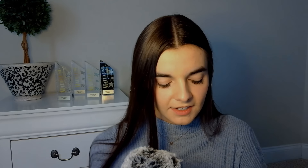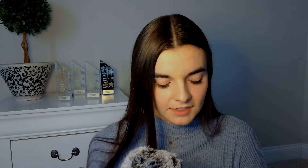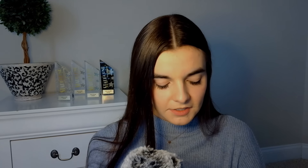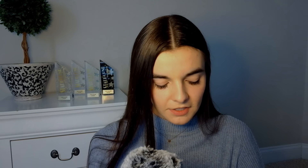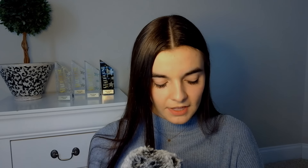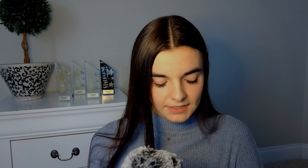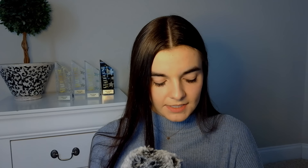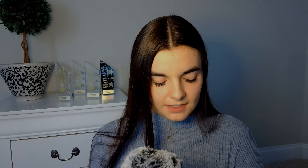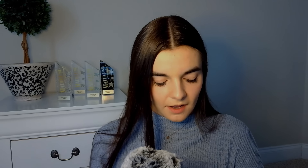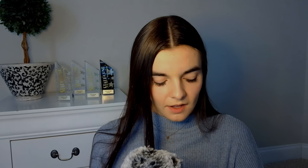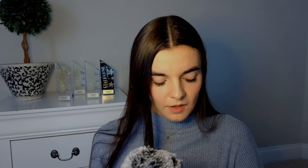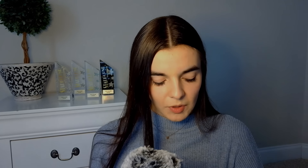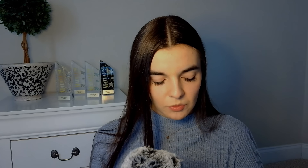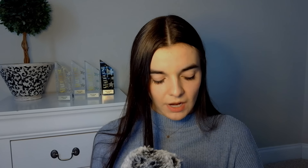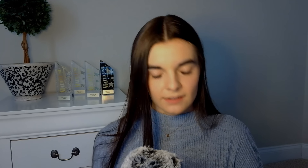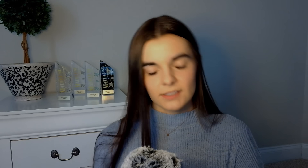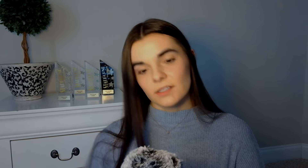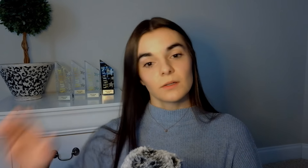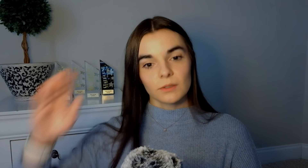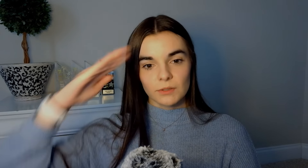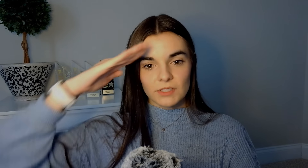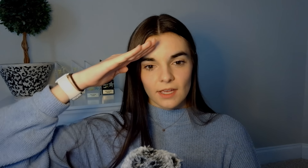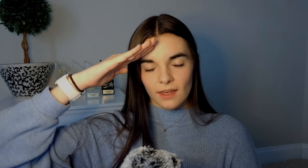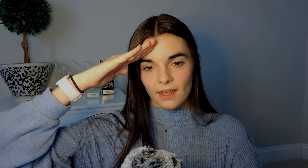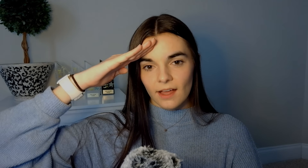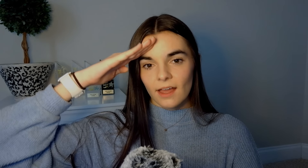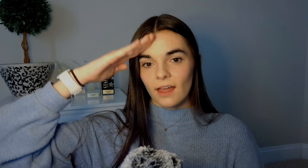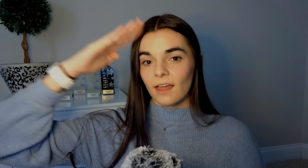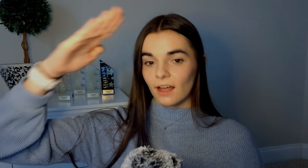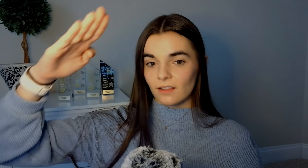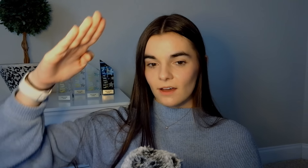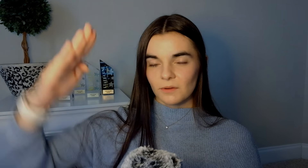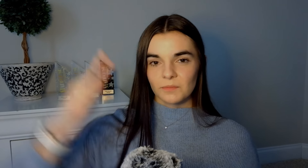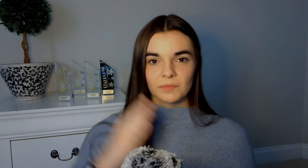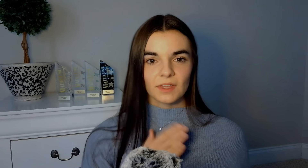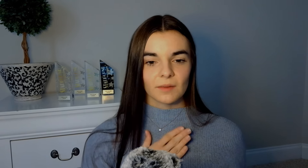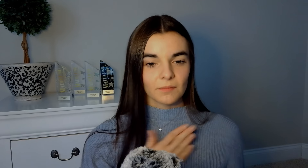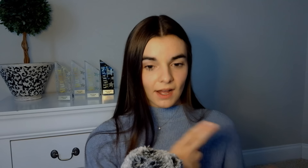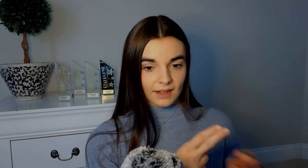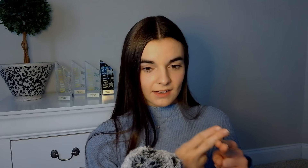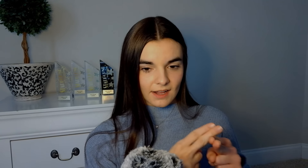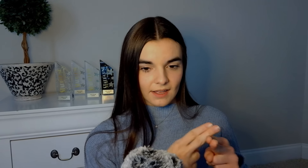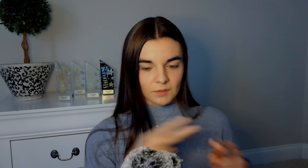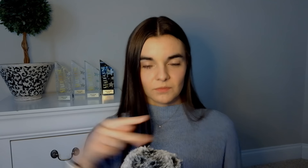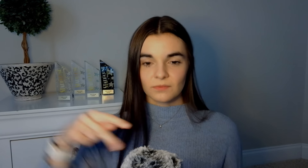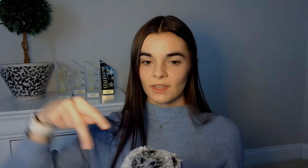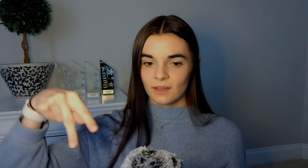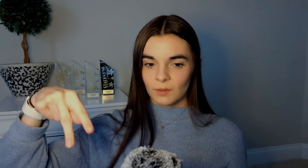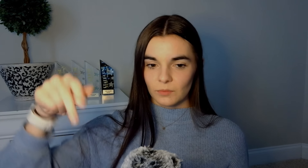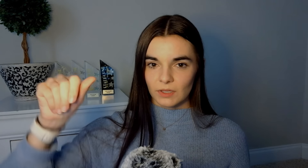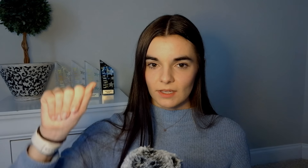So let's practice those. Hello, my name,